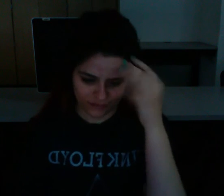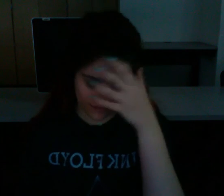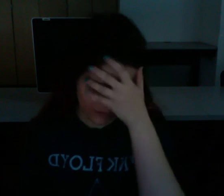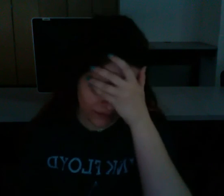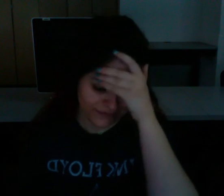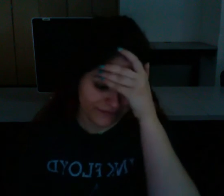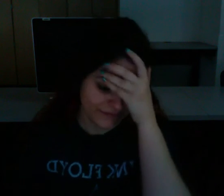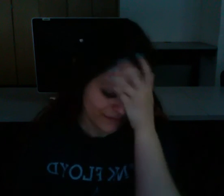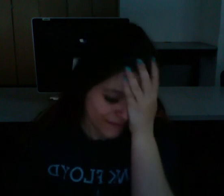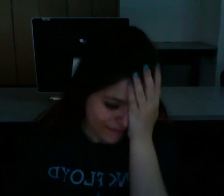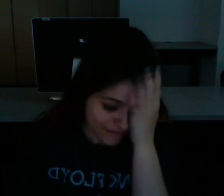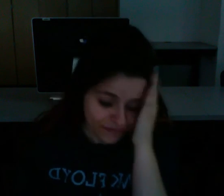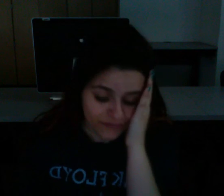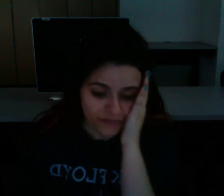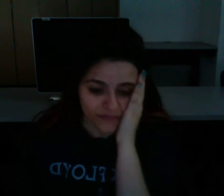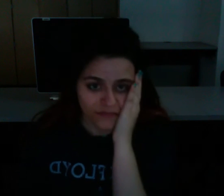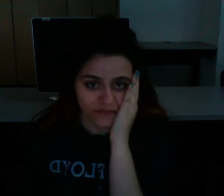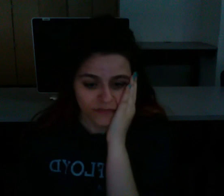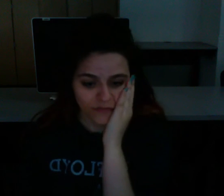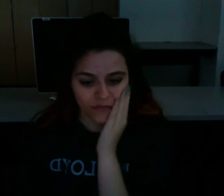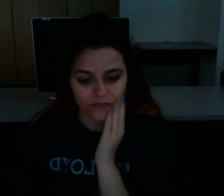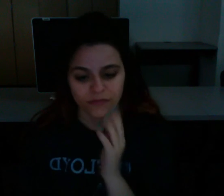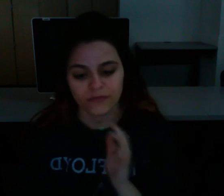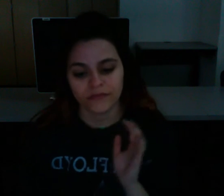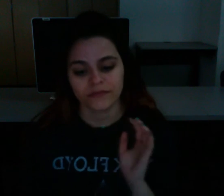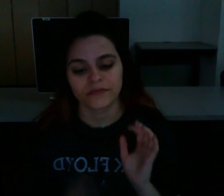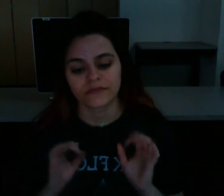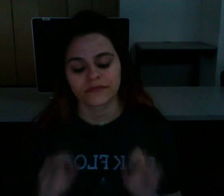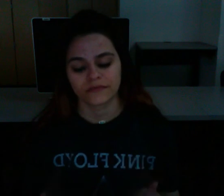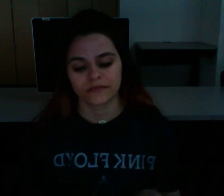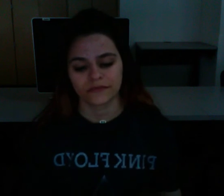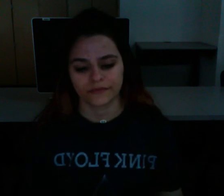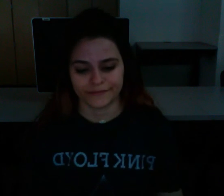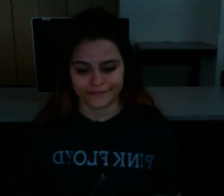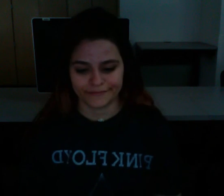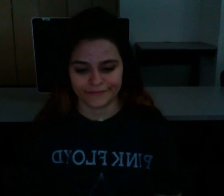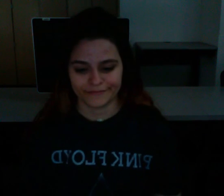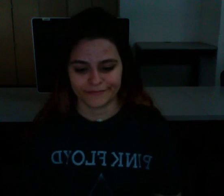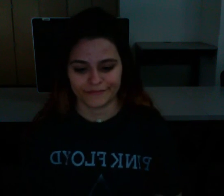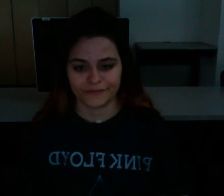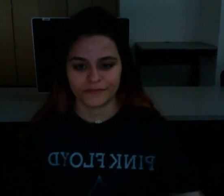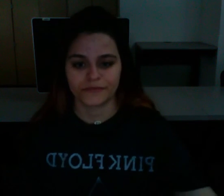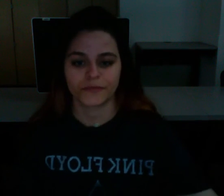the Appearance panel, click that trap again, and let's say I want to make that thicker.